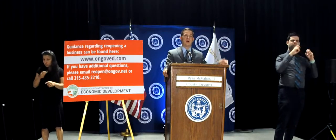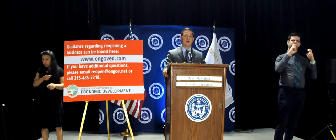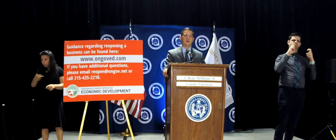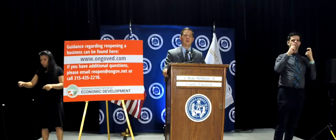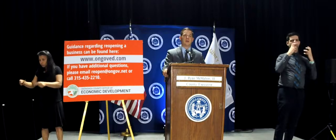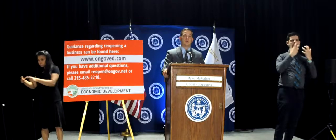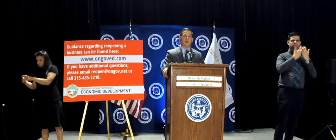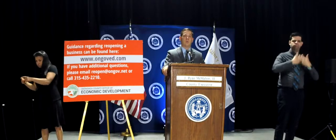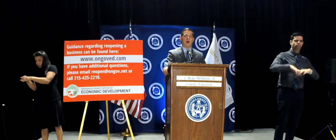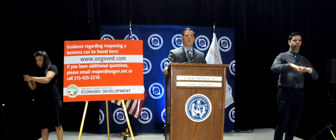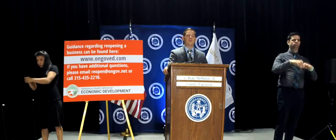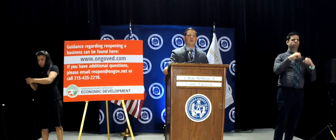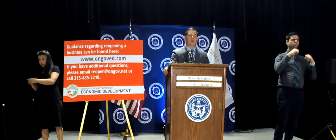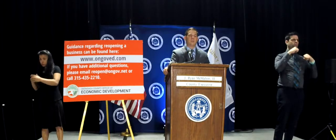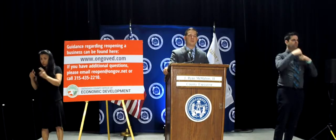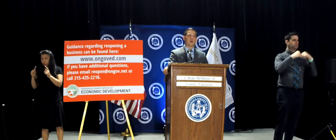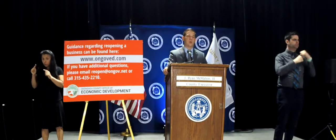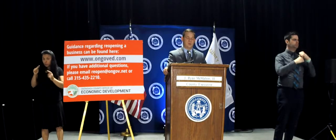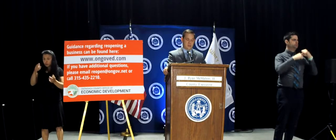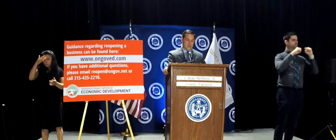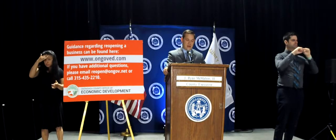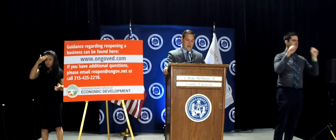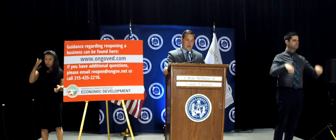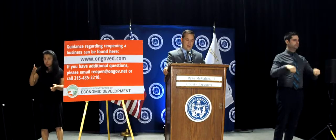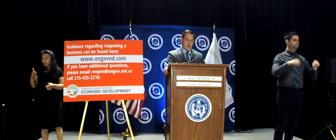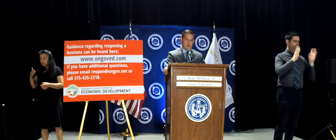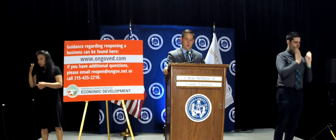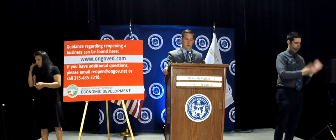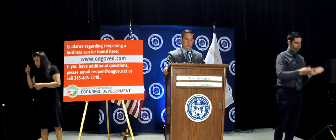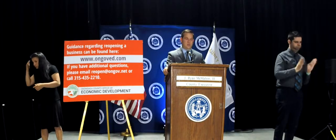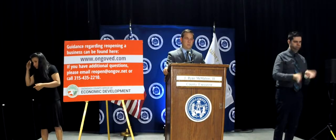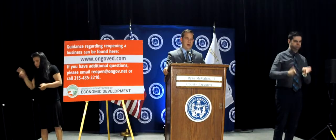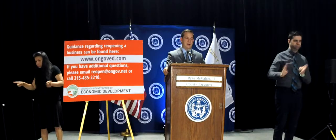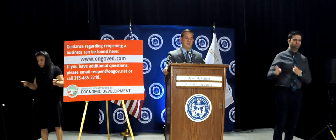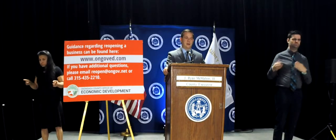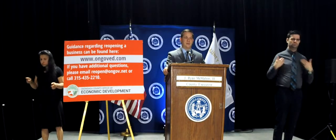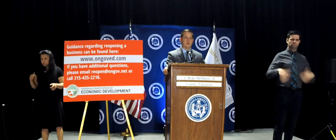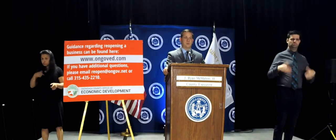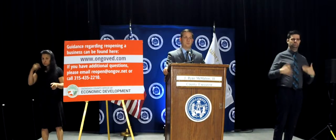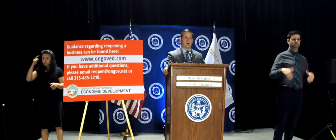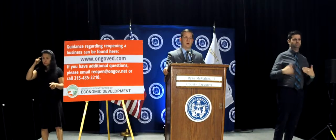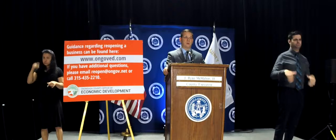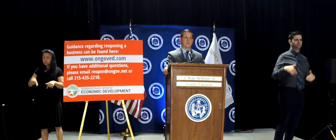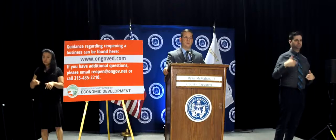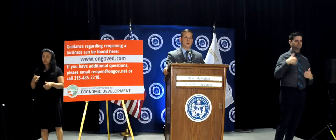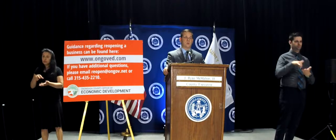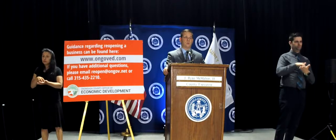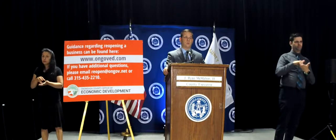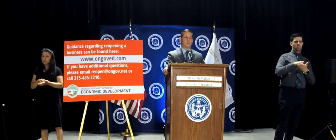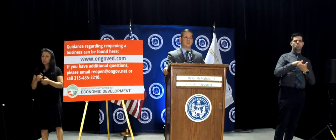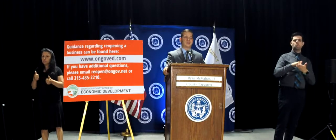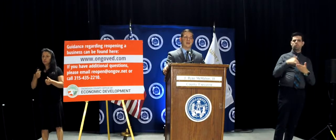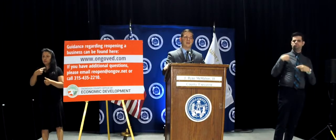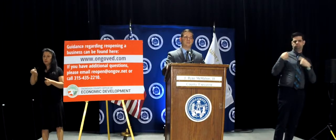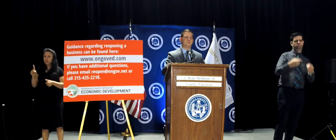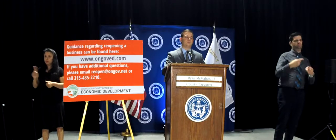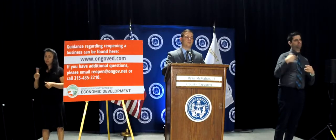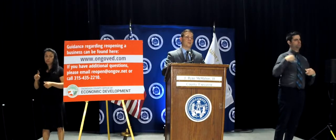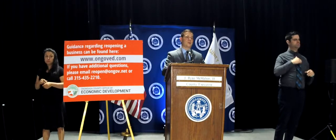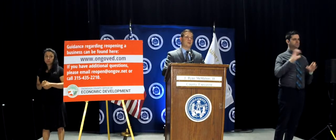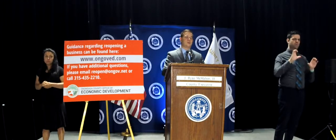what they are and how we view them. So I think we're in a good spot, and I think we're smart. And so we just